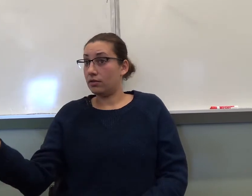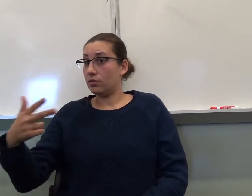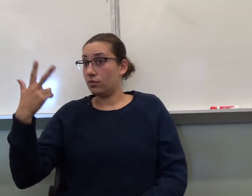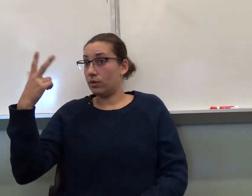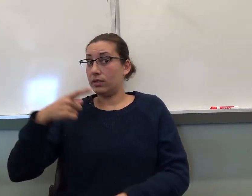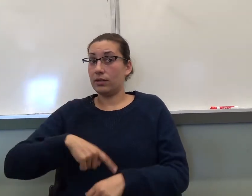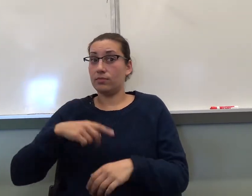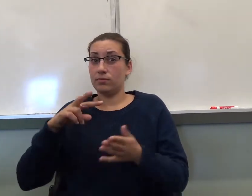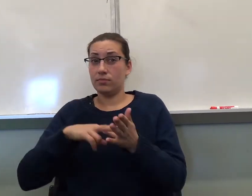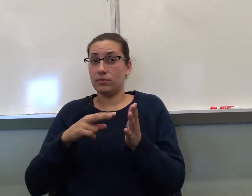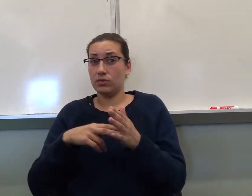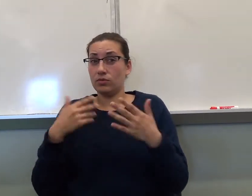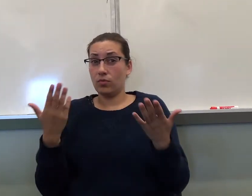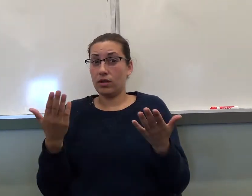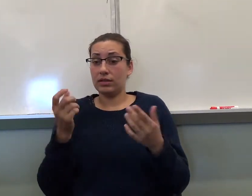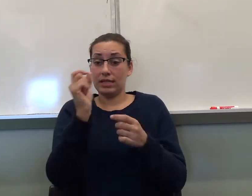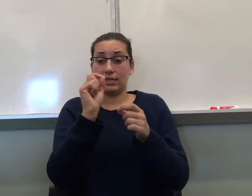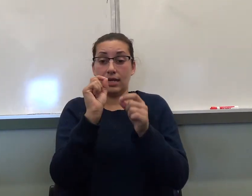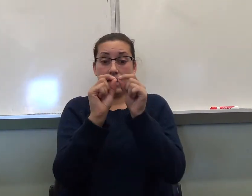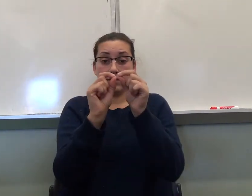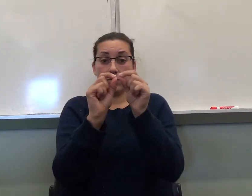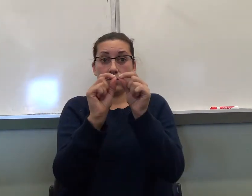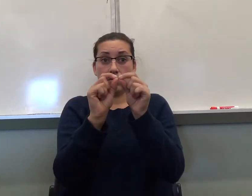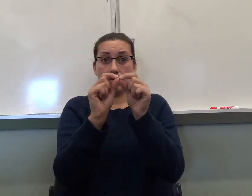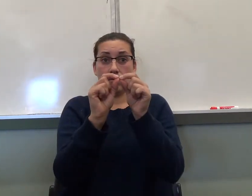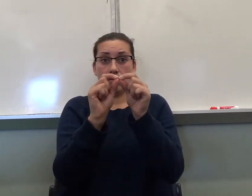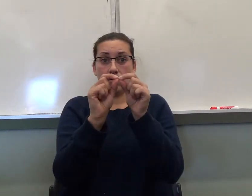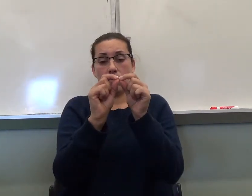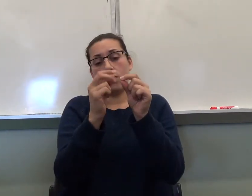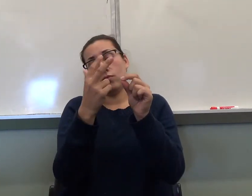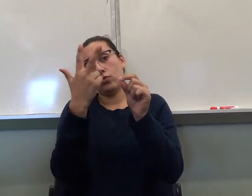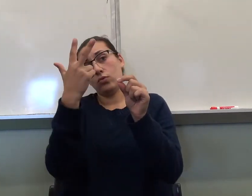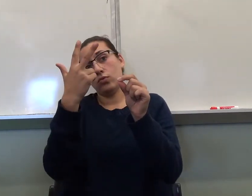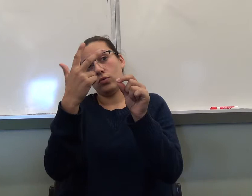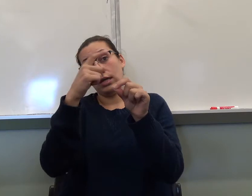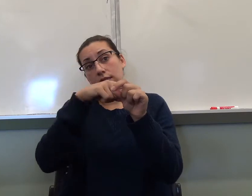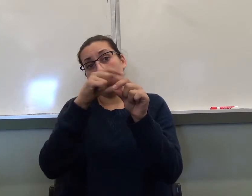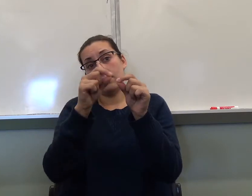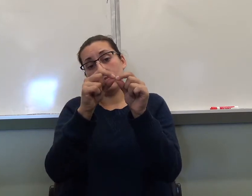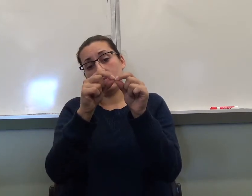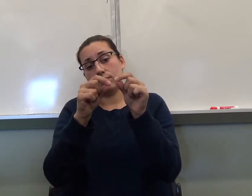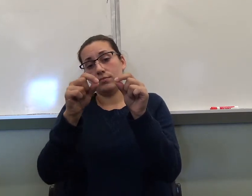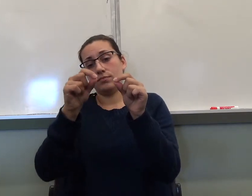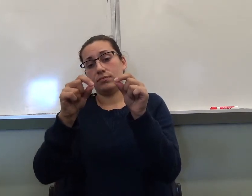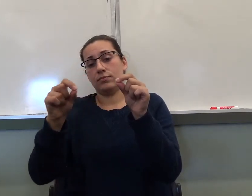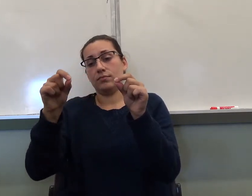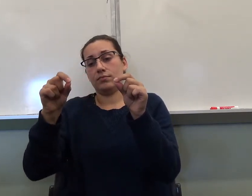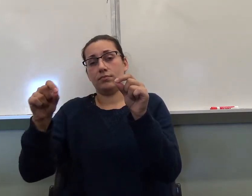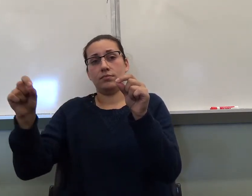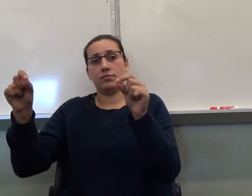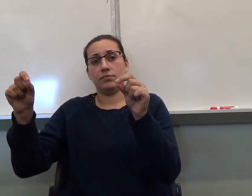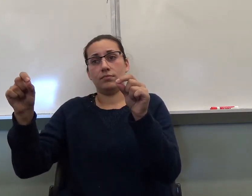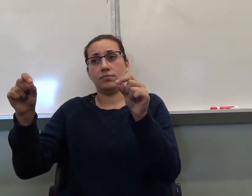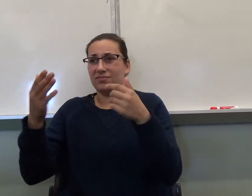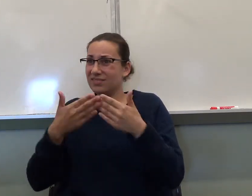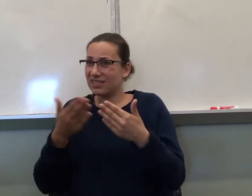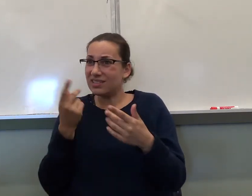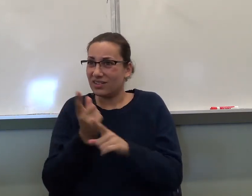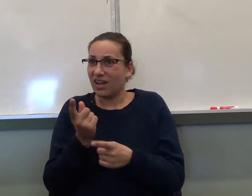means I take the decimal point in that number and go to the right 3 times. I mean, could this be easier? No, I